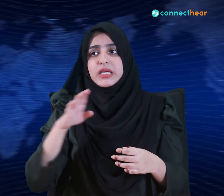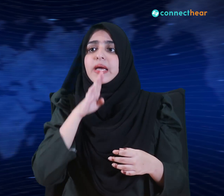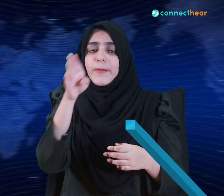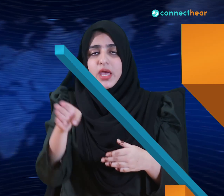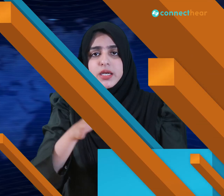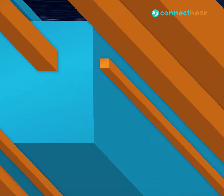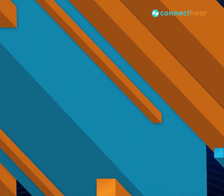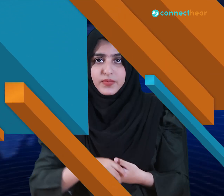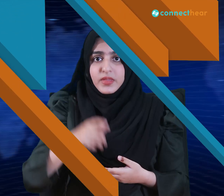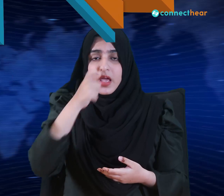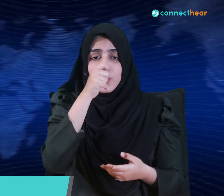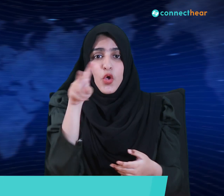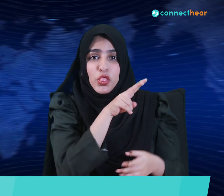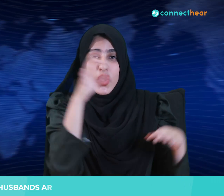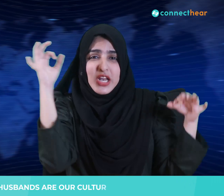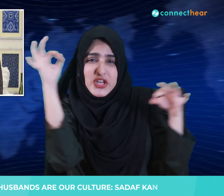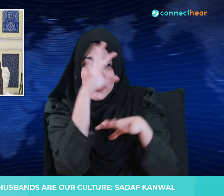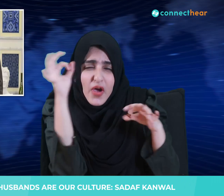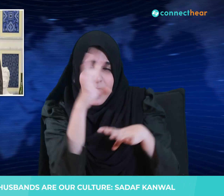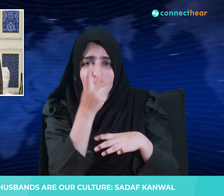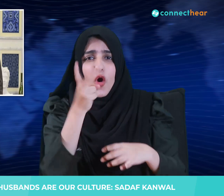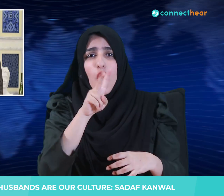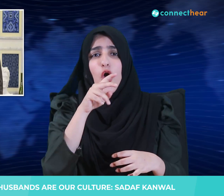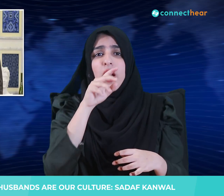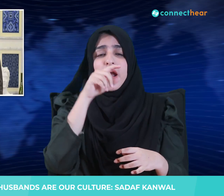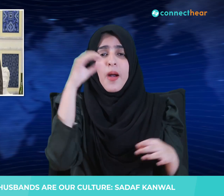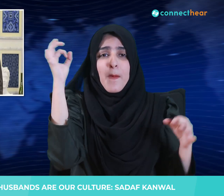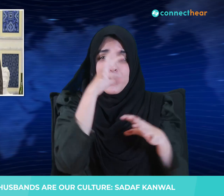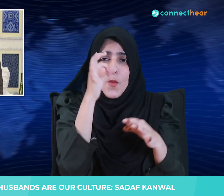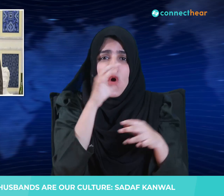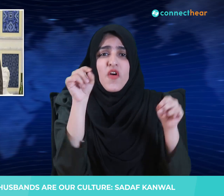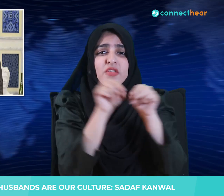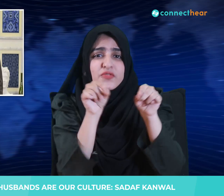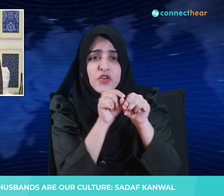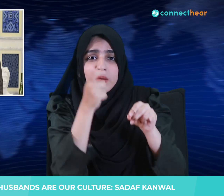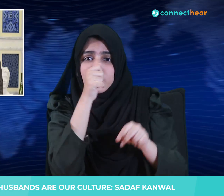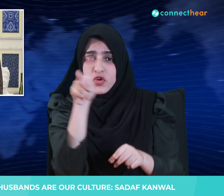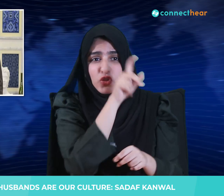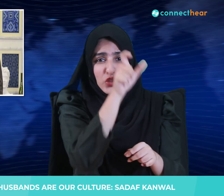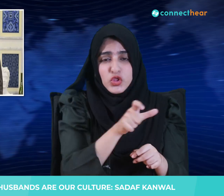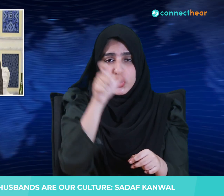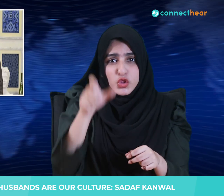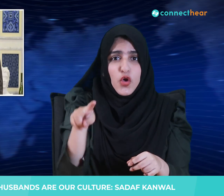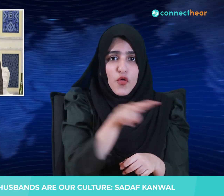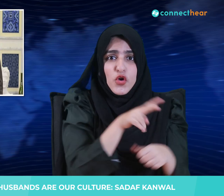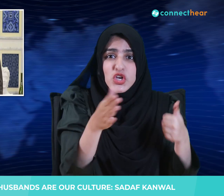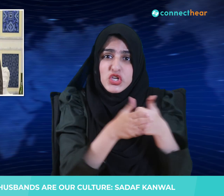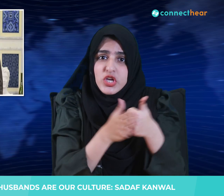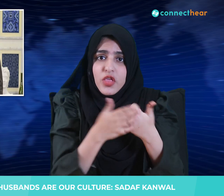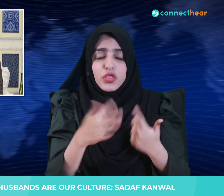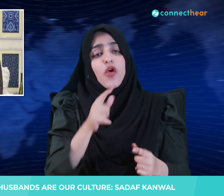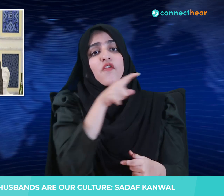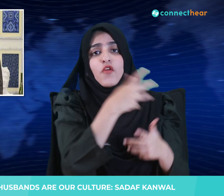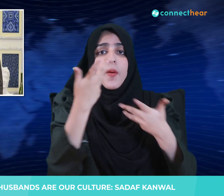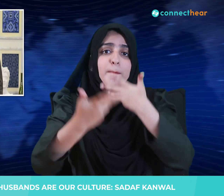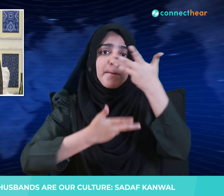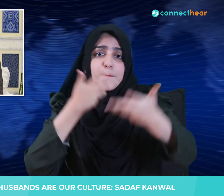the ICC." Celebrity couple Shahroz Sabzwari and Sadaf Kanwal recently divulged details about their